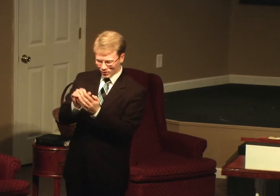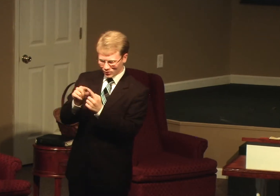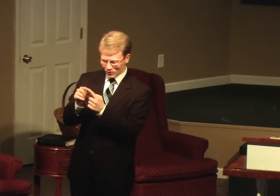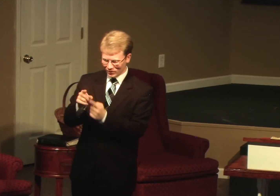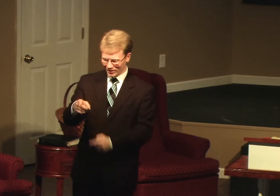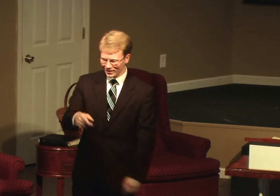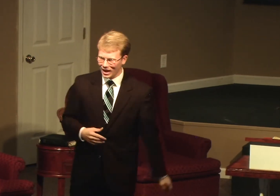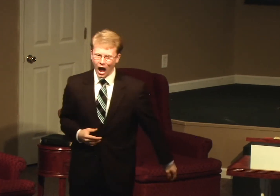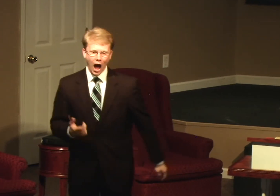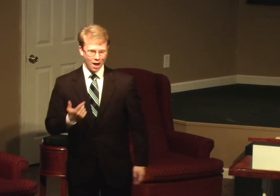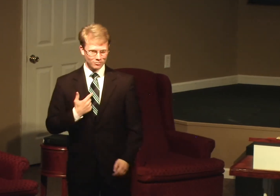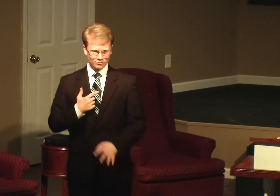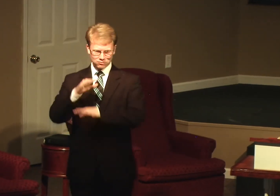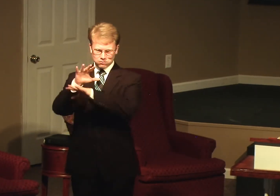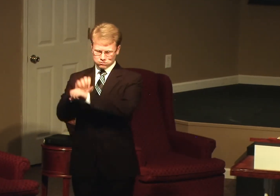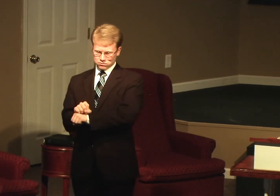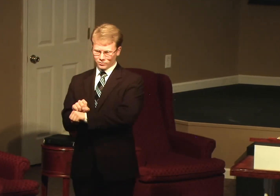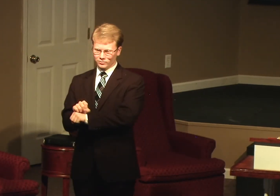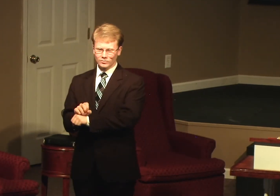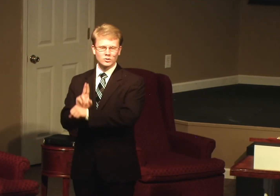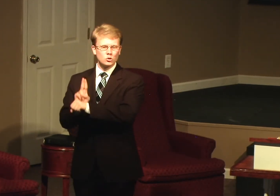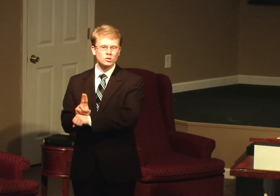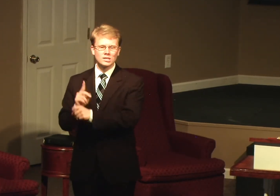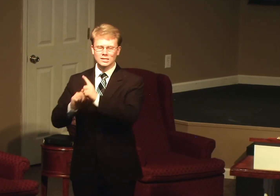Yes, I learned this word yesterday.